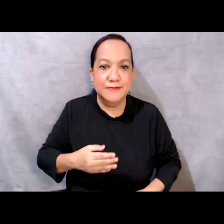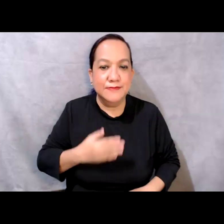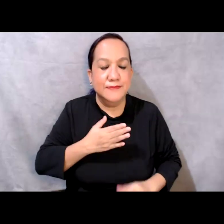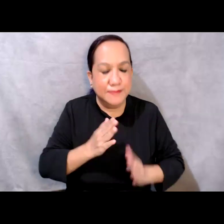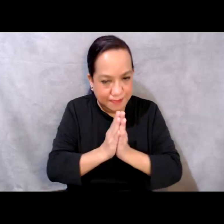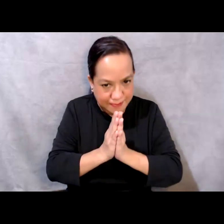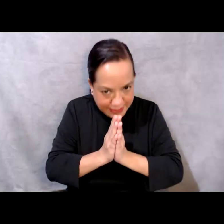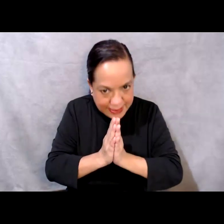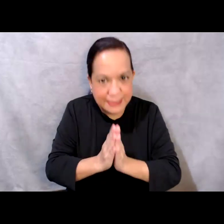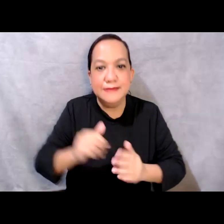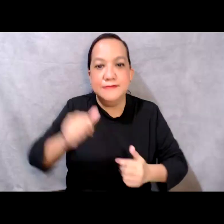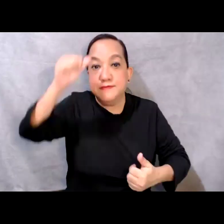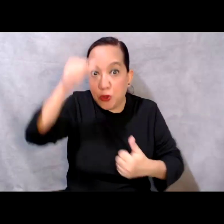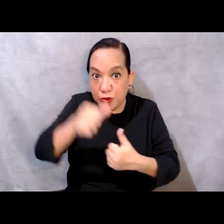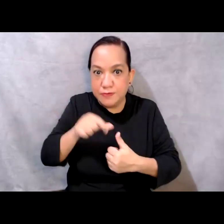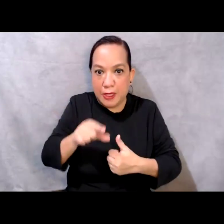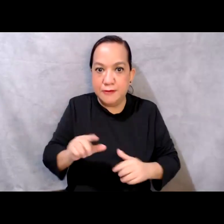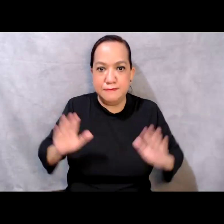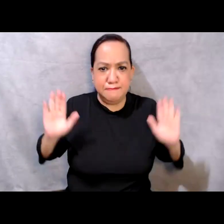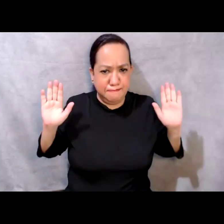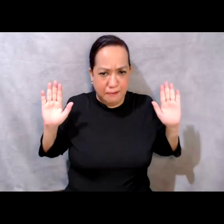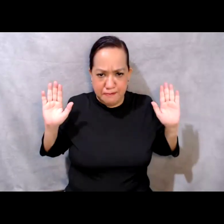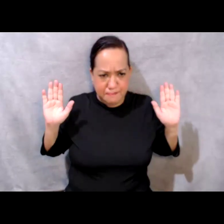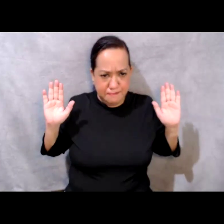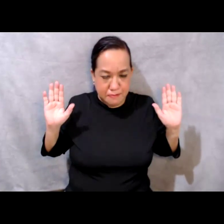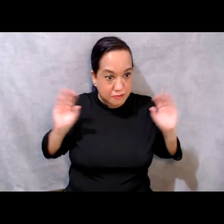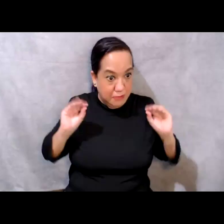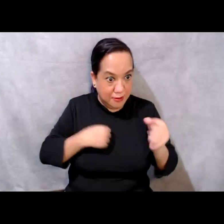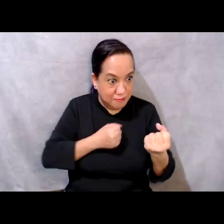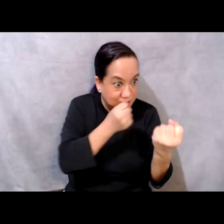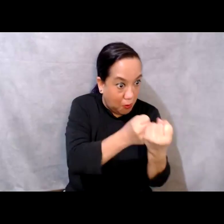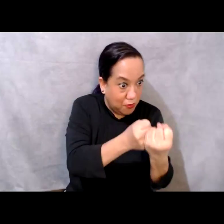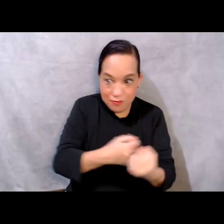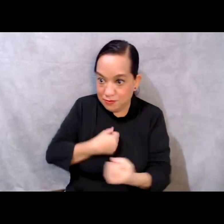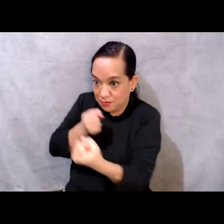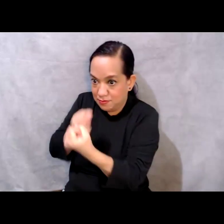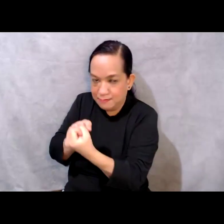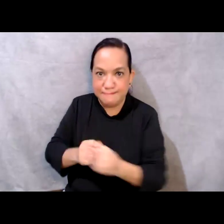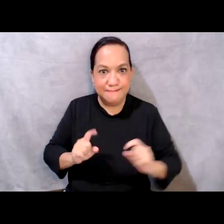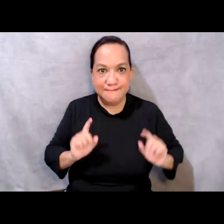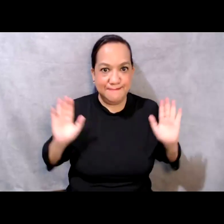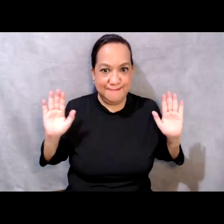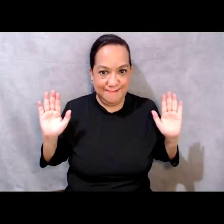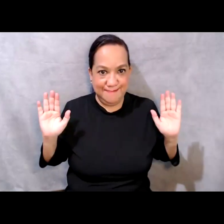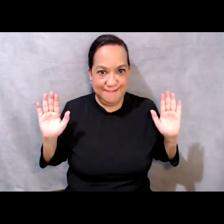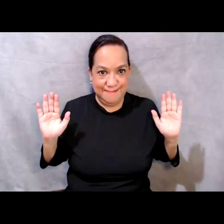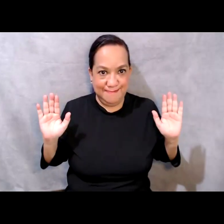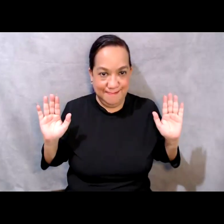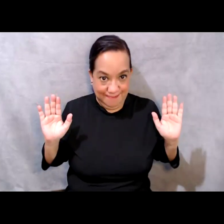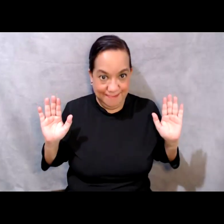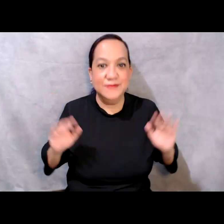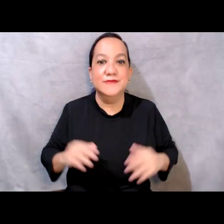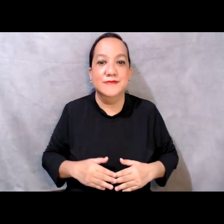we don't take sides, we try to solve the problem for all parties. And I see I've got 30 seconds left. And